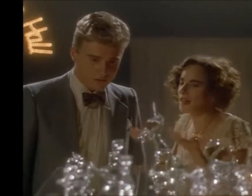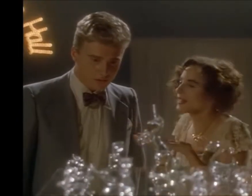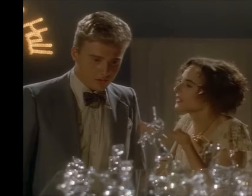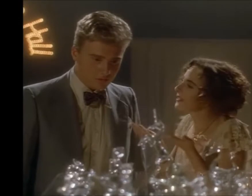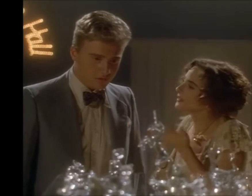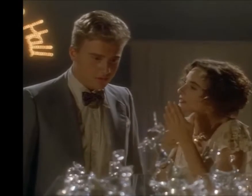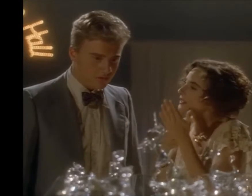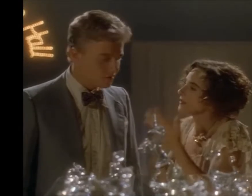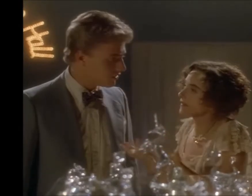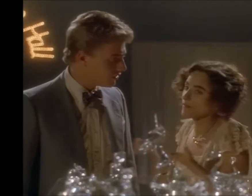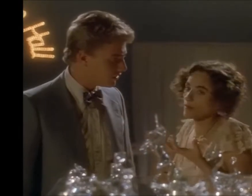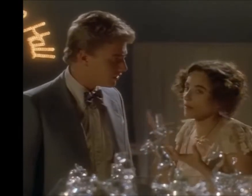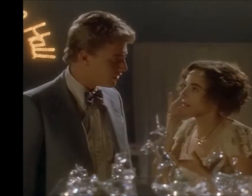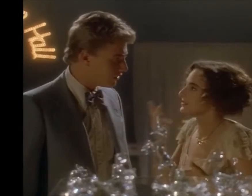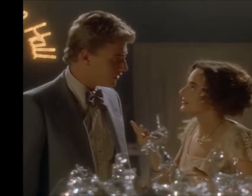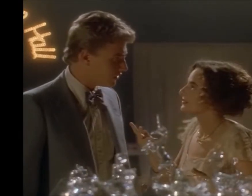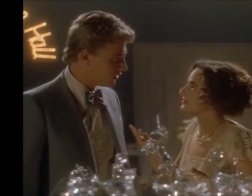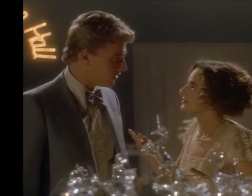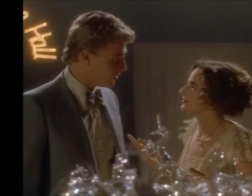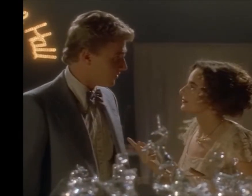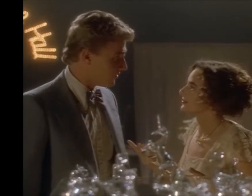Here's an example of one, if you'd like to see it.